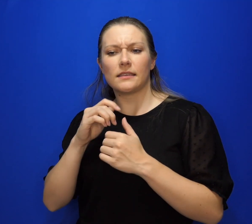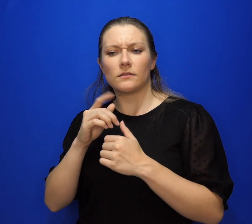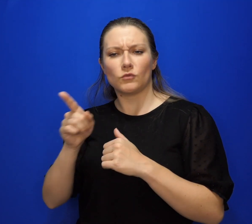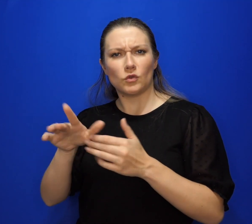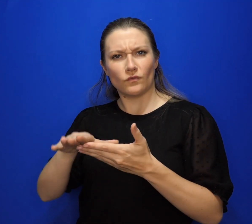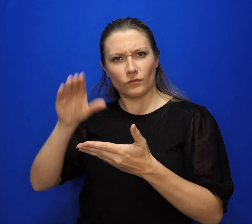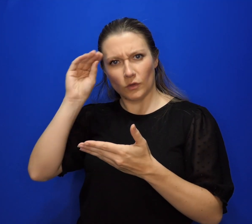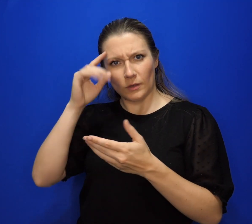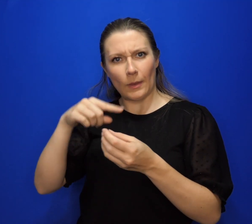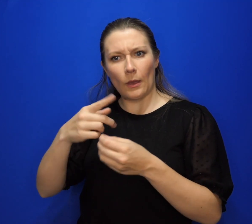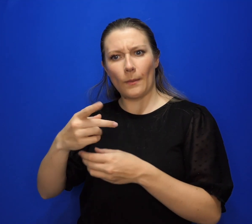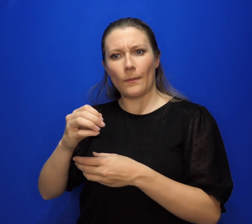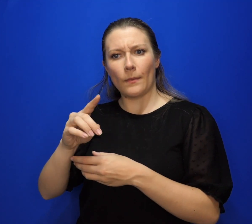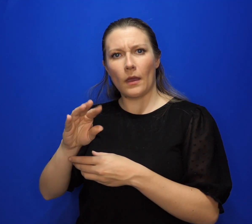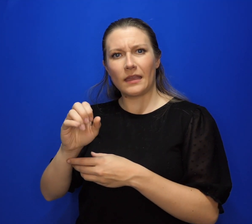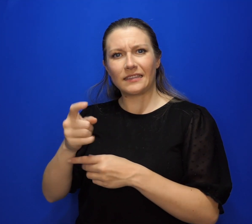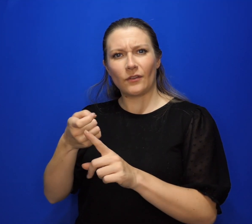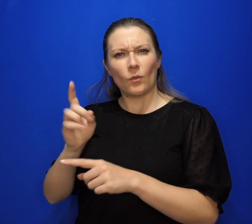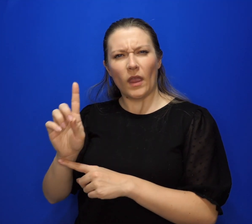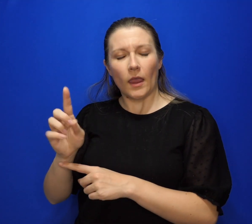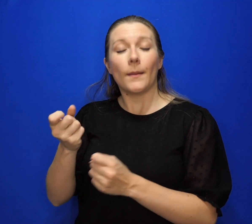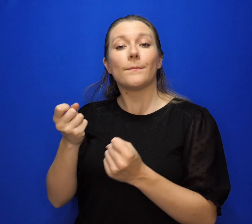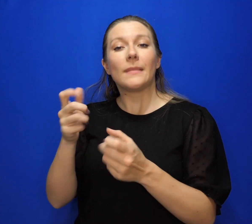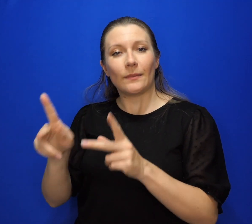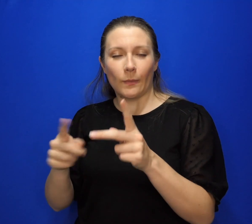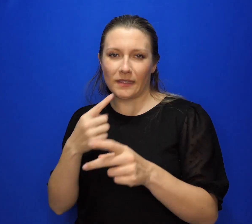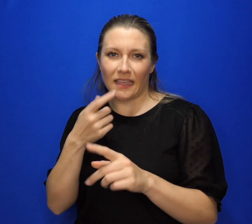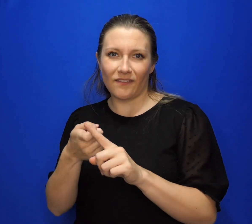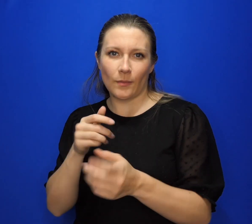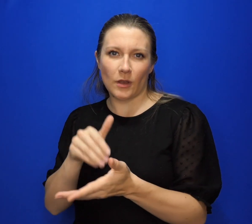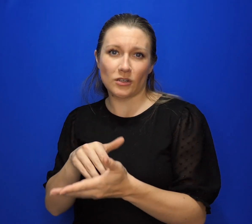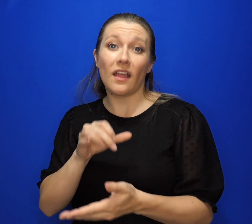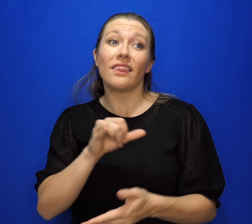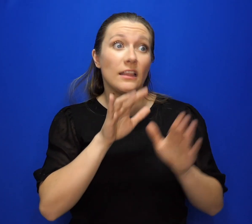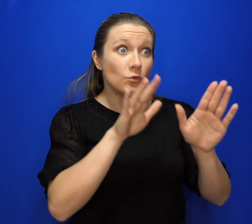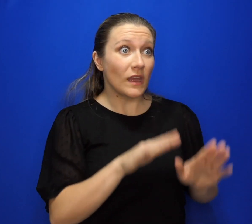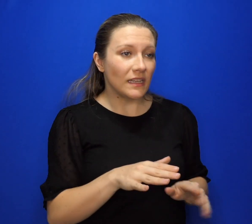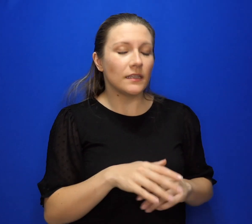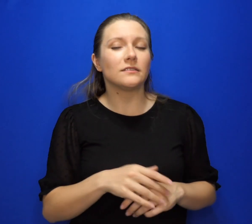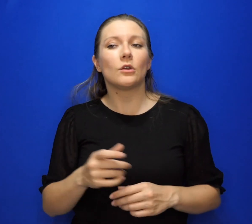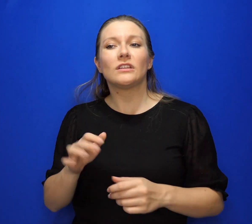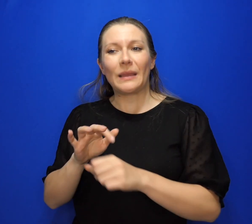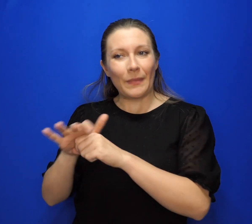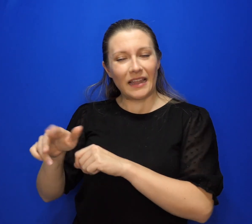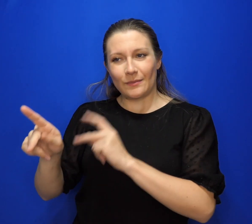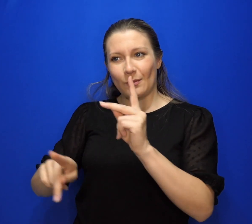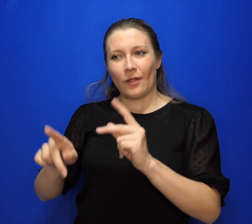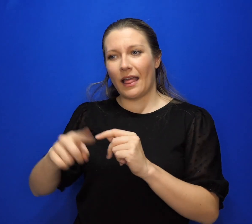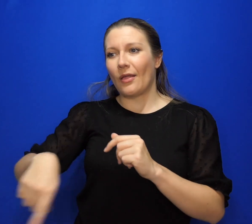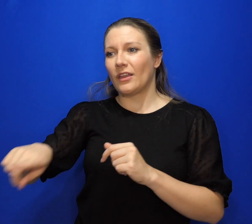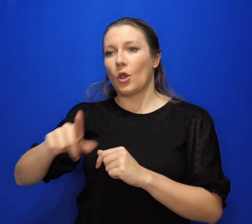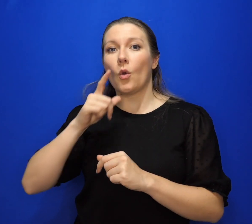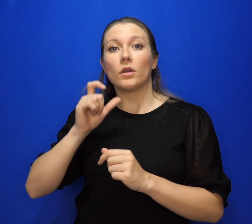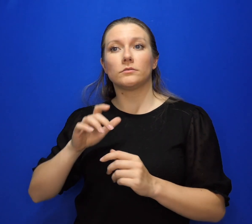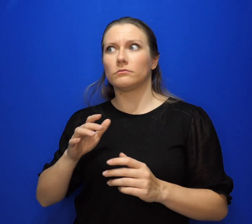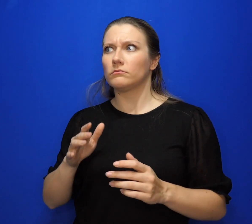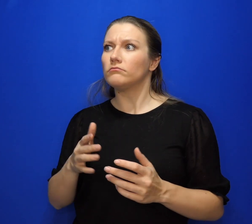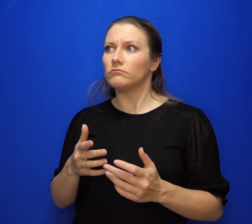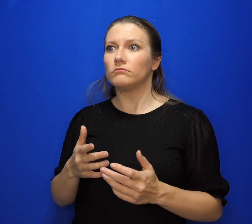my doctor. From my doctor. So that's great. There are plenty of people out there who are open to it. And, you know, again, if you find